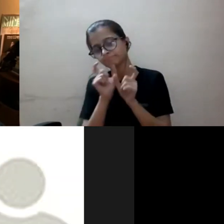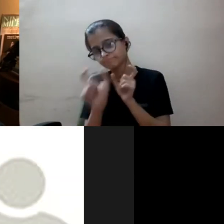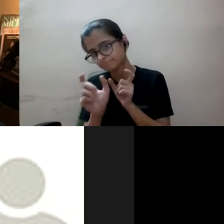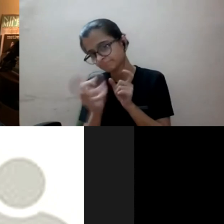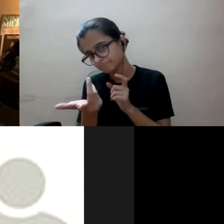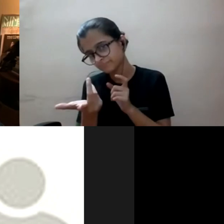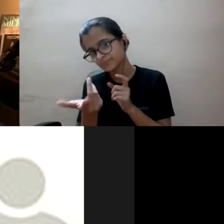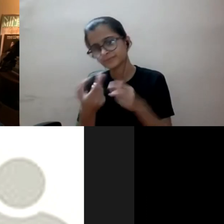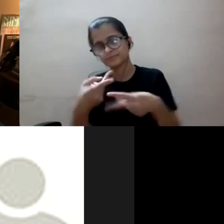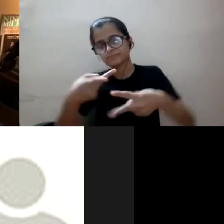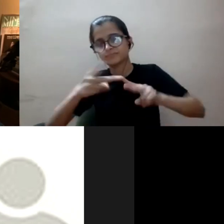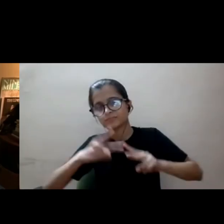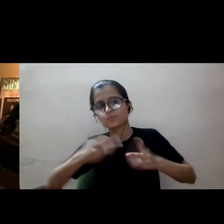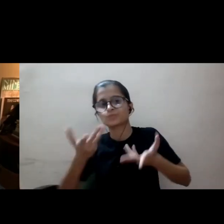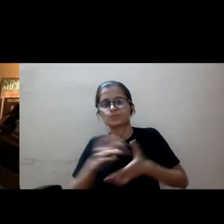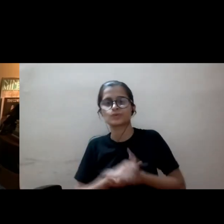to respond to.